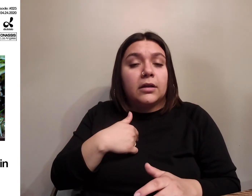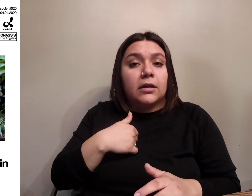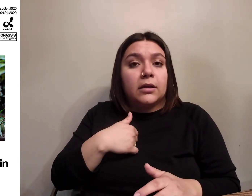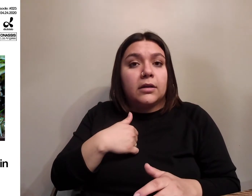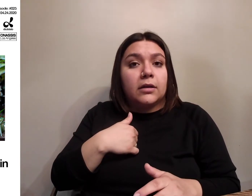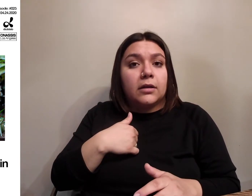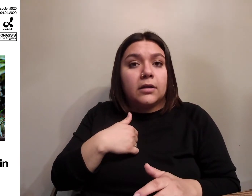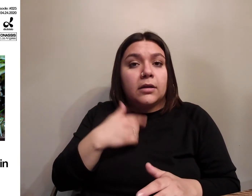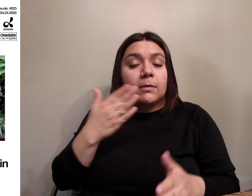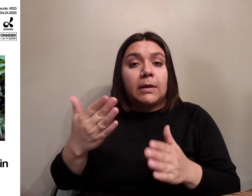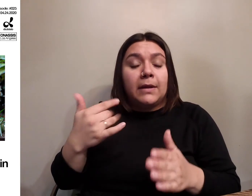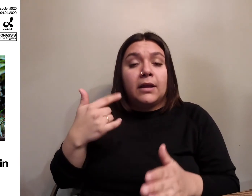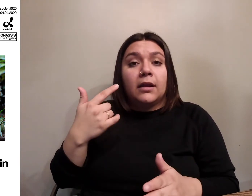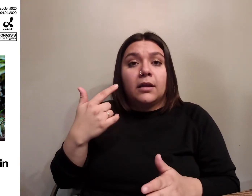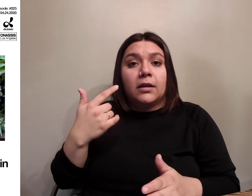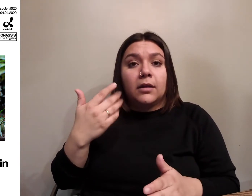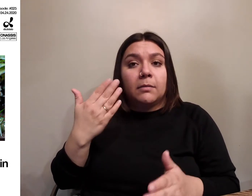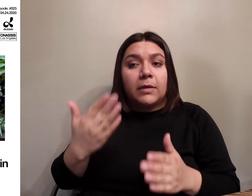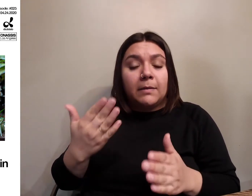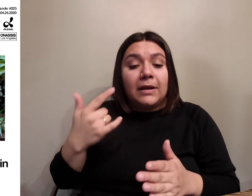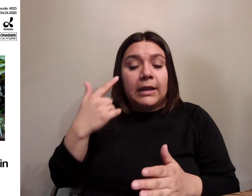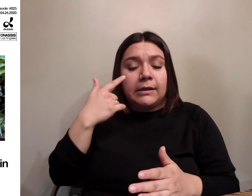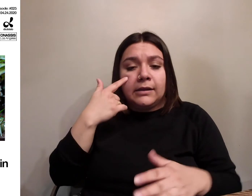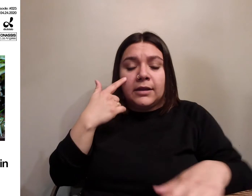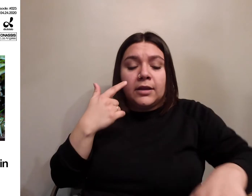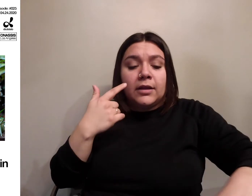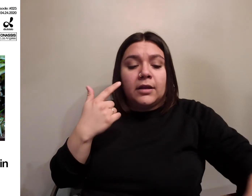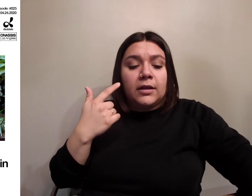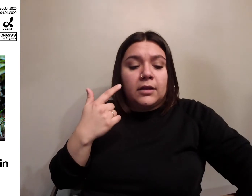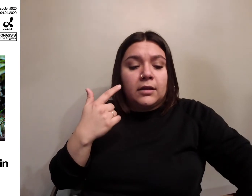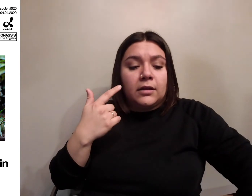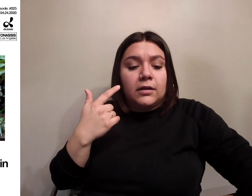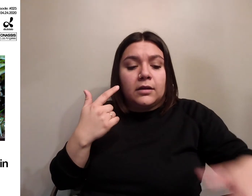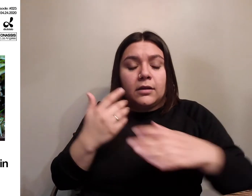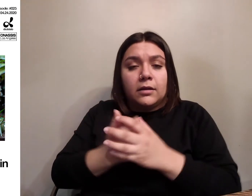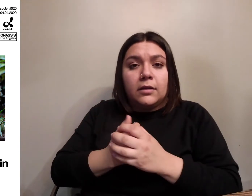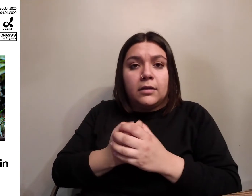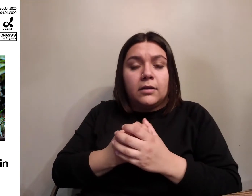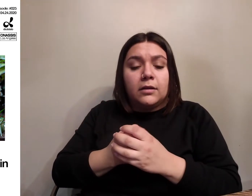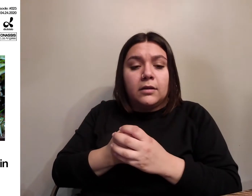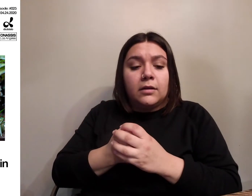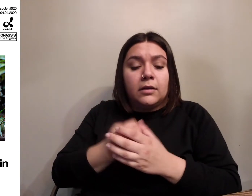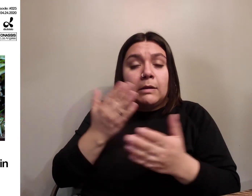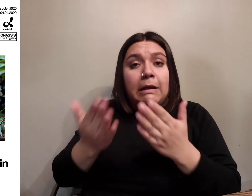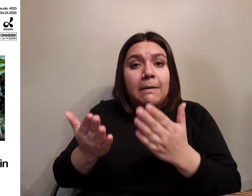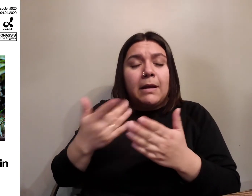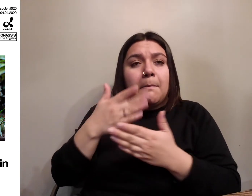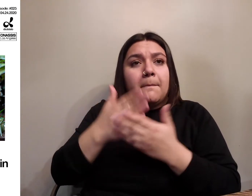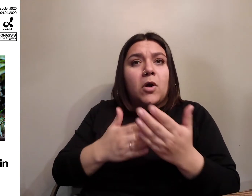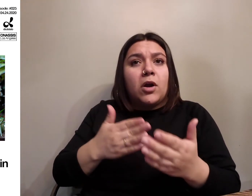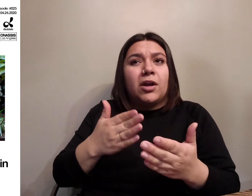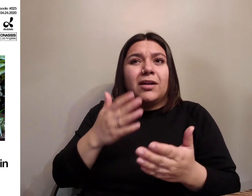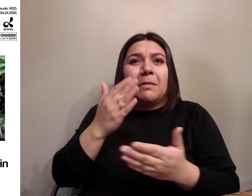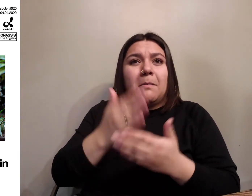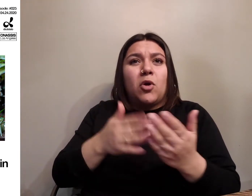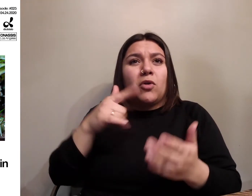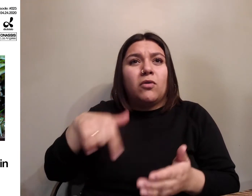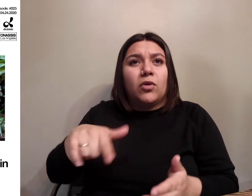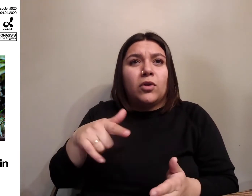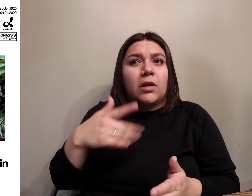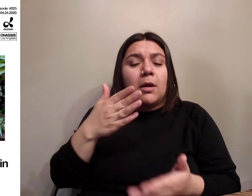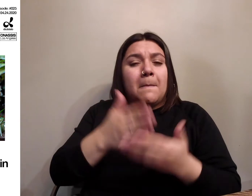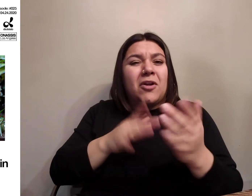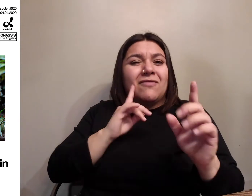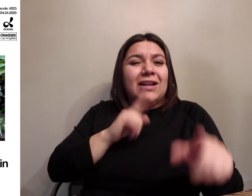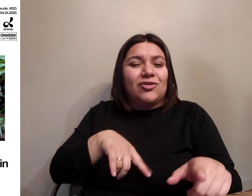immigrants, leftist students. You know, for them, I think revolution was not a noun; it was a verb. It was a way of life, you